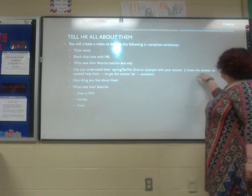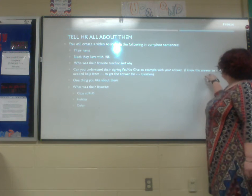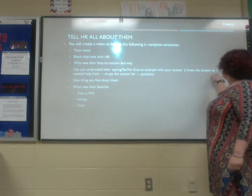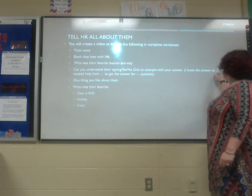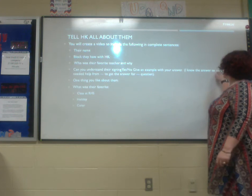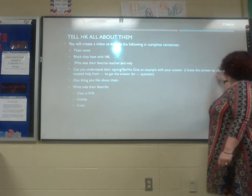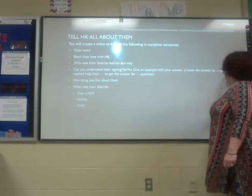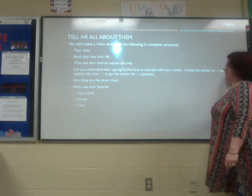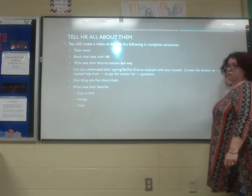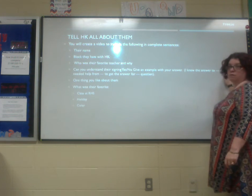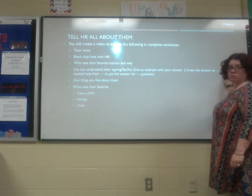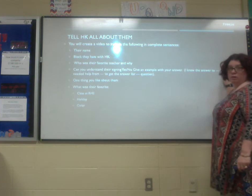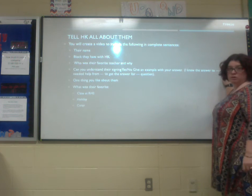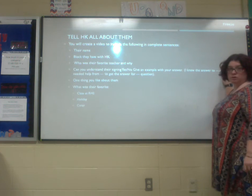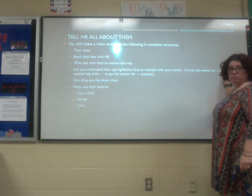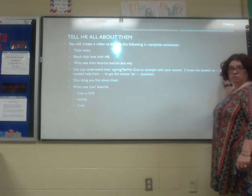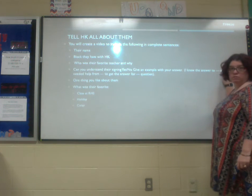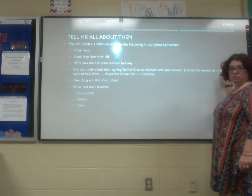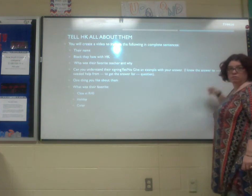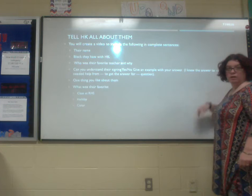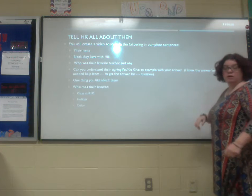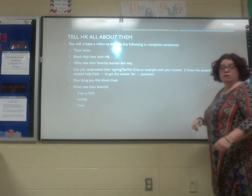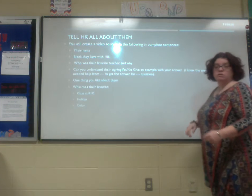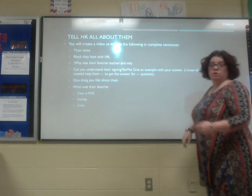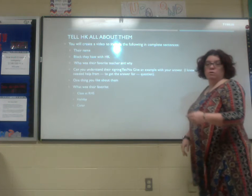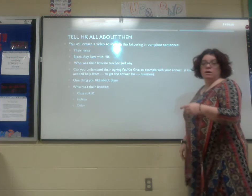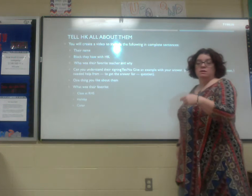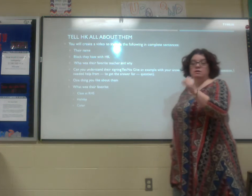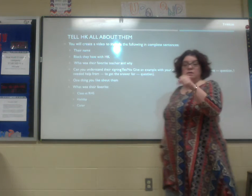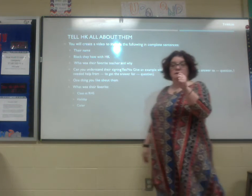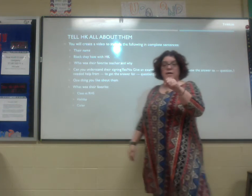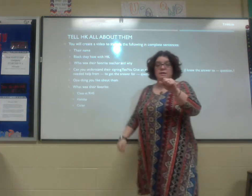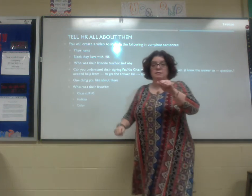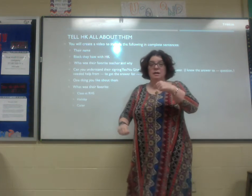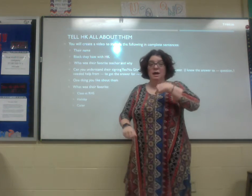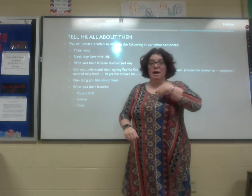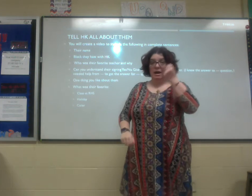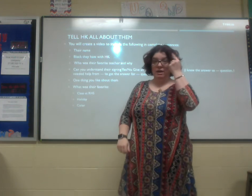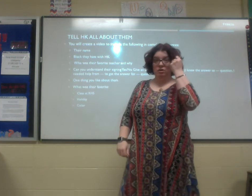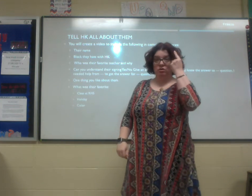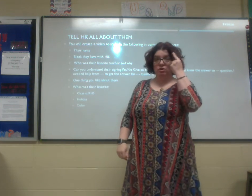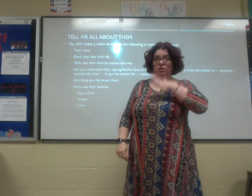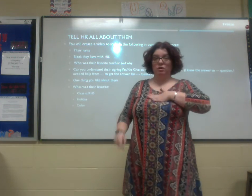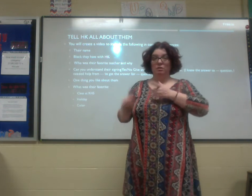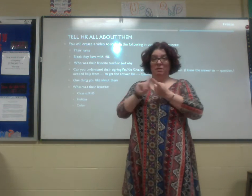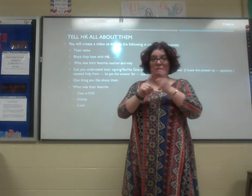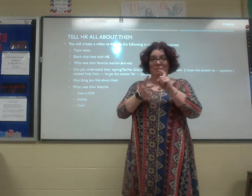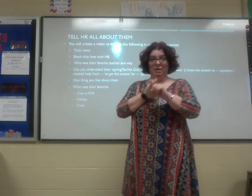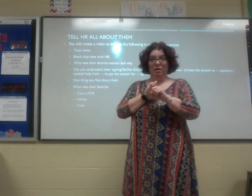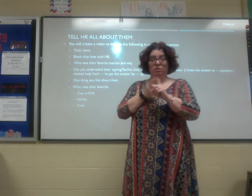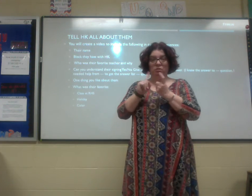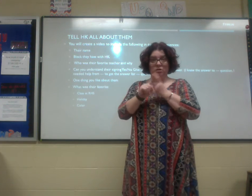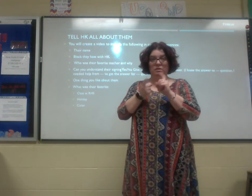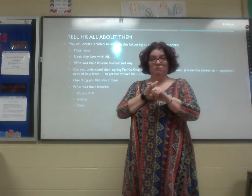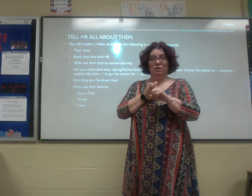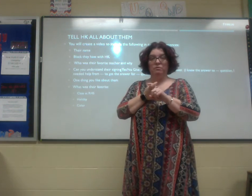knew the answer blank question, okay? So, yes, I understood my pen pal. You're going to sign friend for